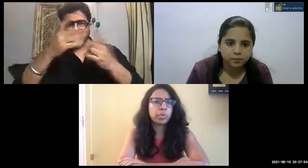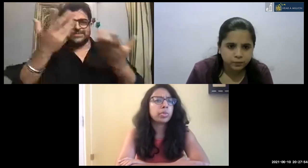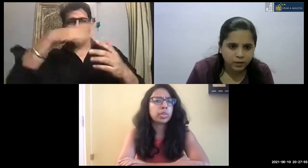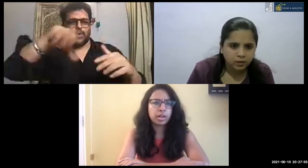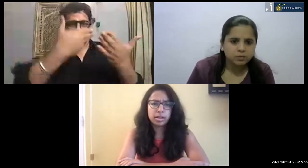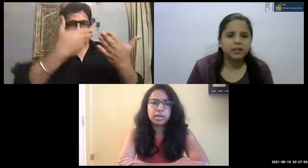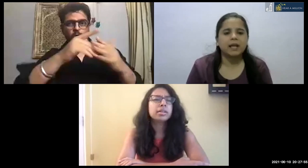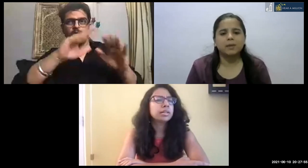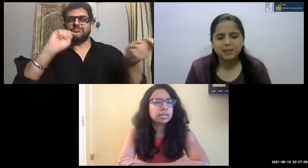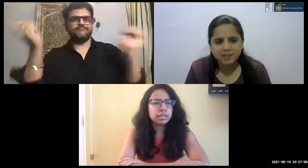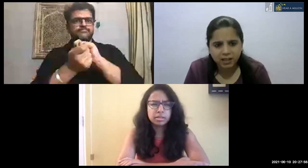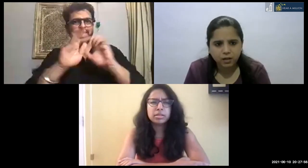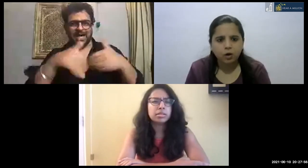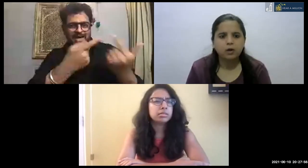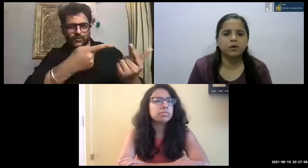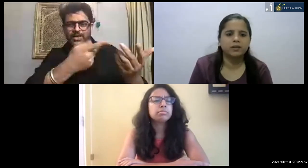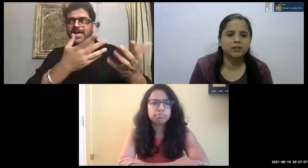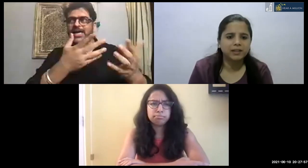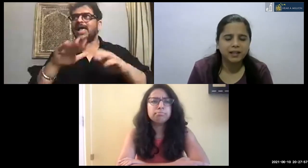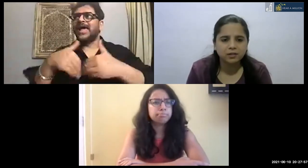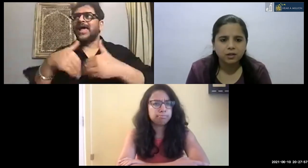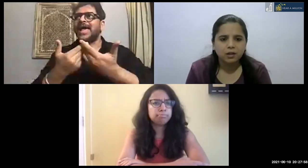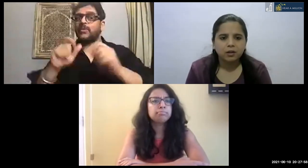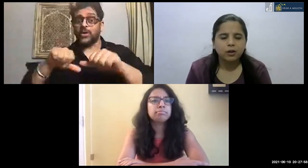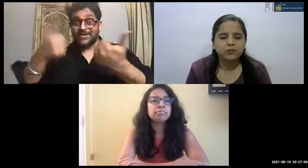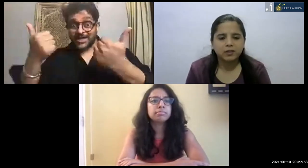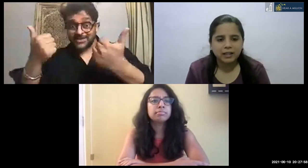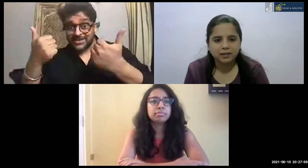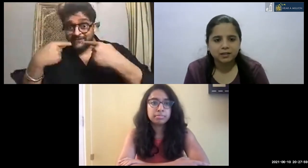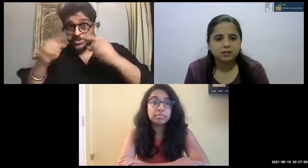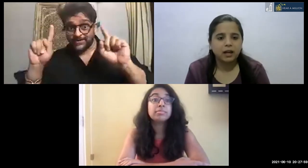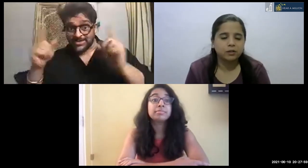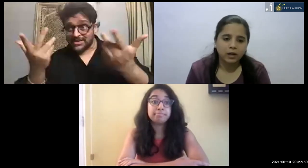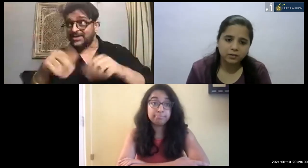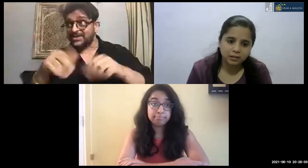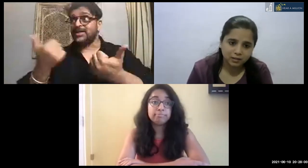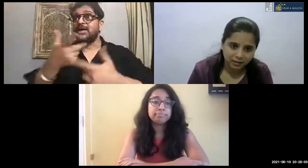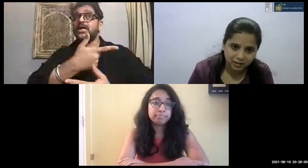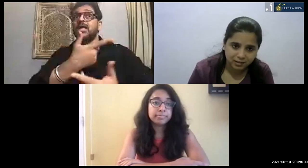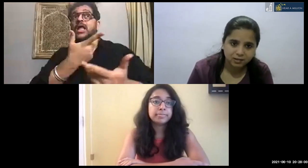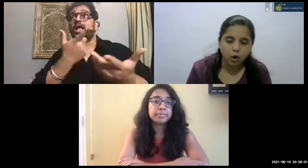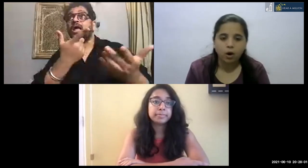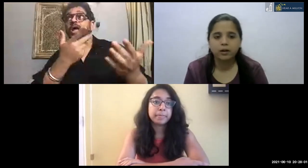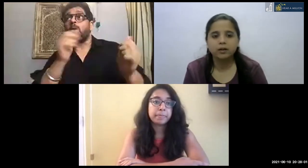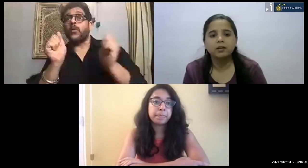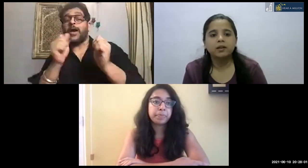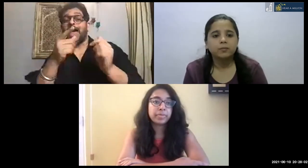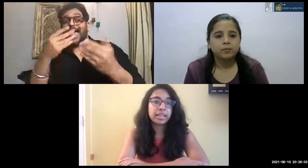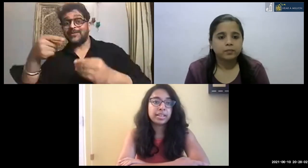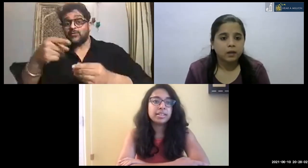online. So in MSSD, or what the things you have seen the successes,